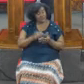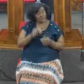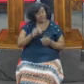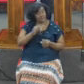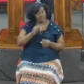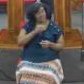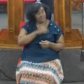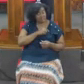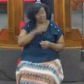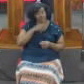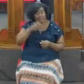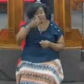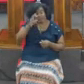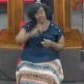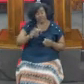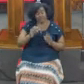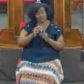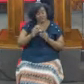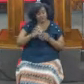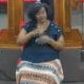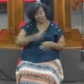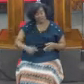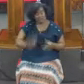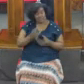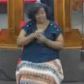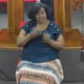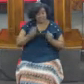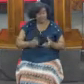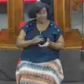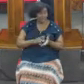the words of our Lord and our Savior, Jesus the Christ.